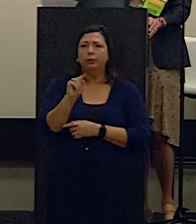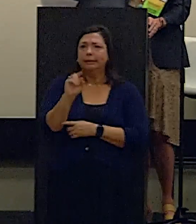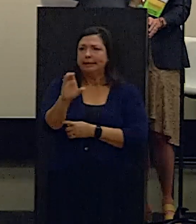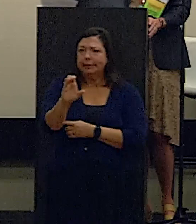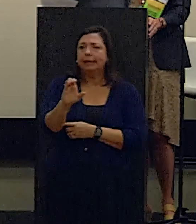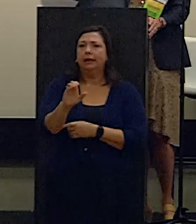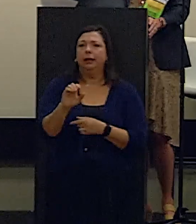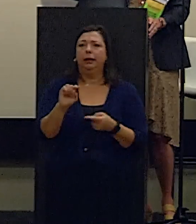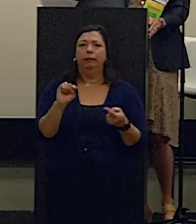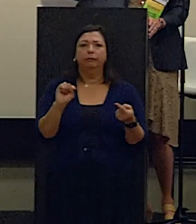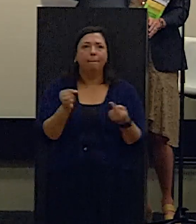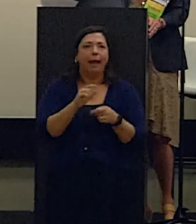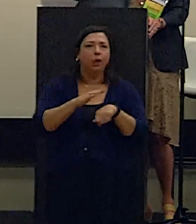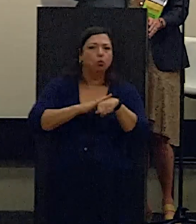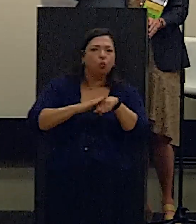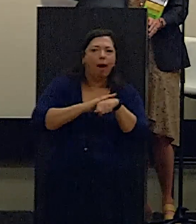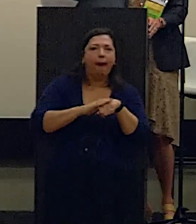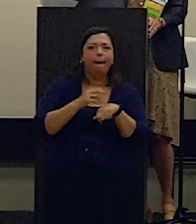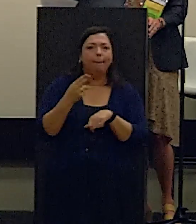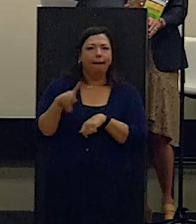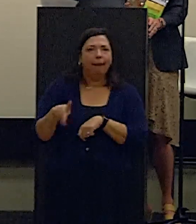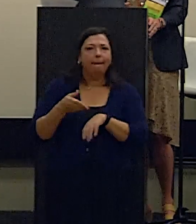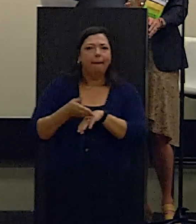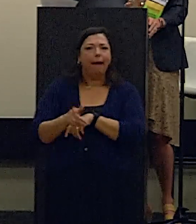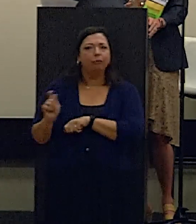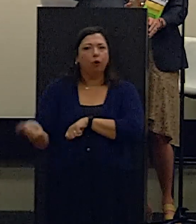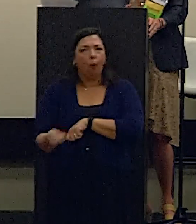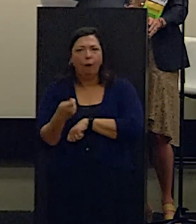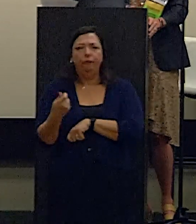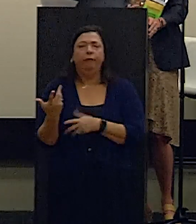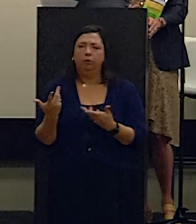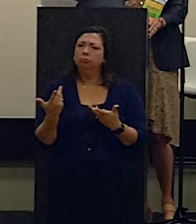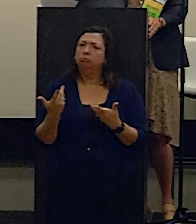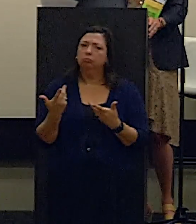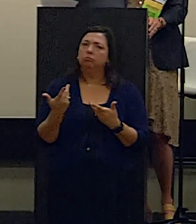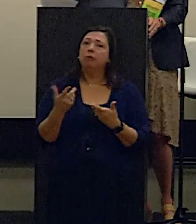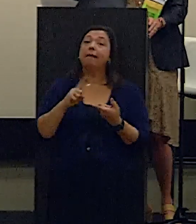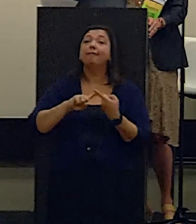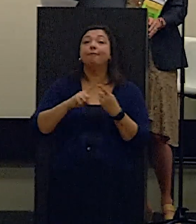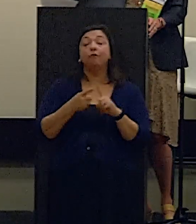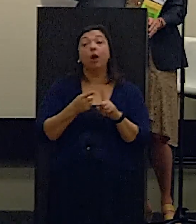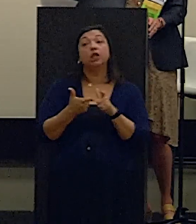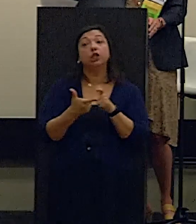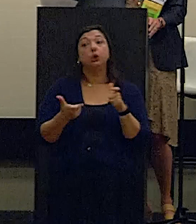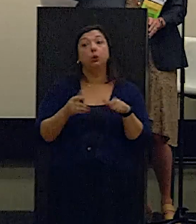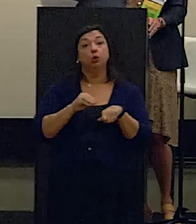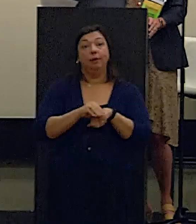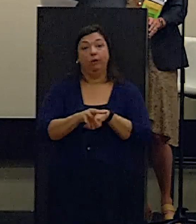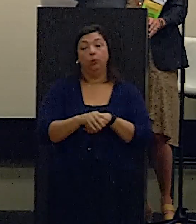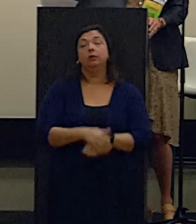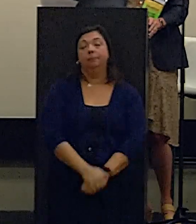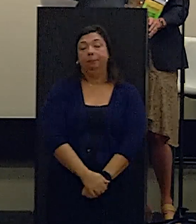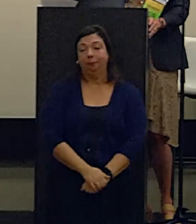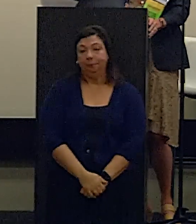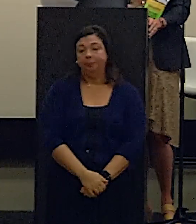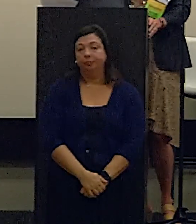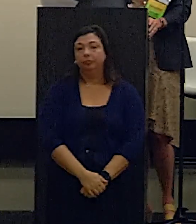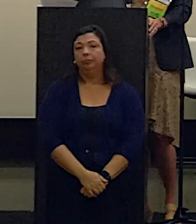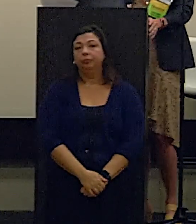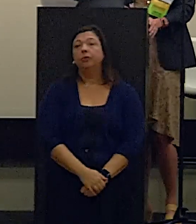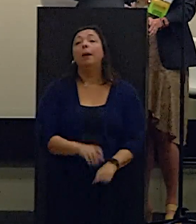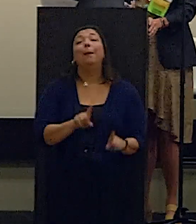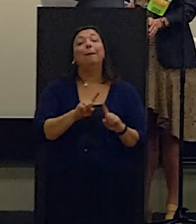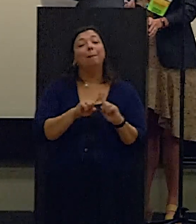over-the-counter pain rub and put it on my hip after golf or something like that. So friends are huge influencers. But